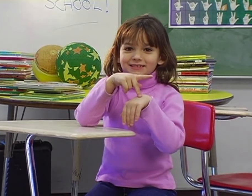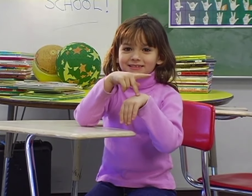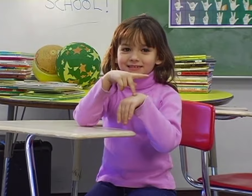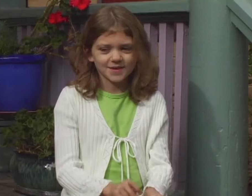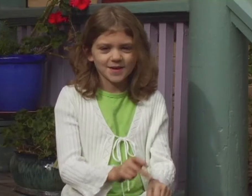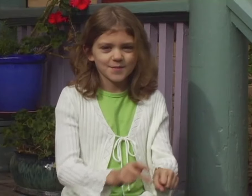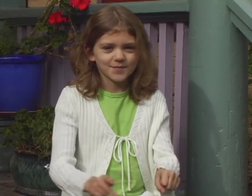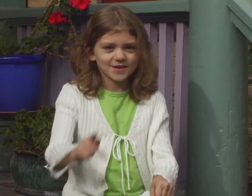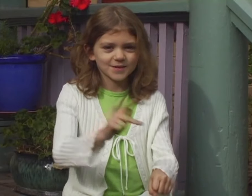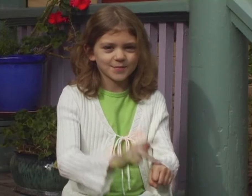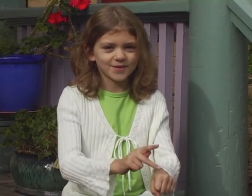Principal.